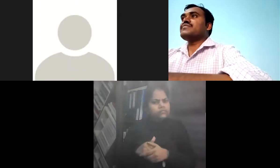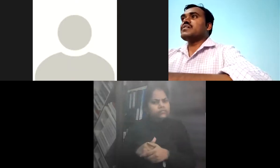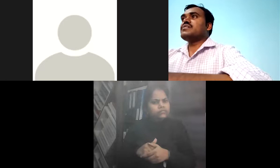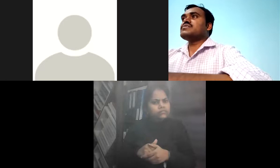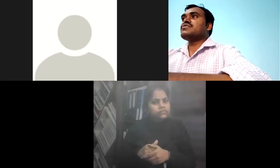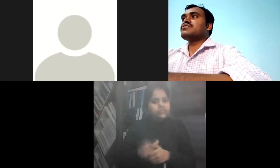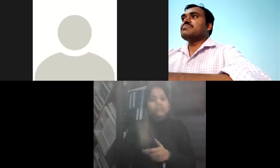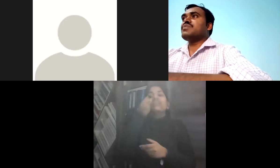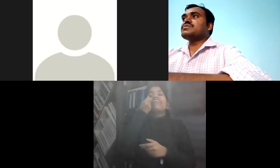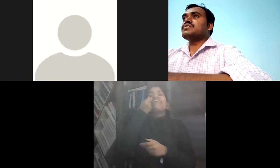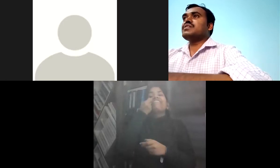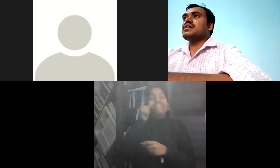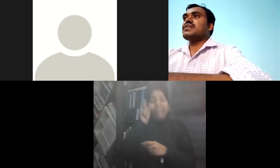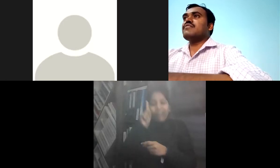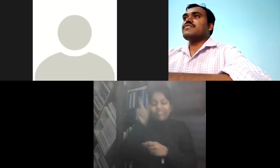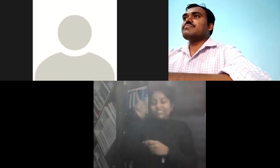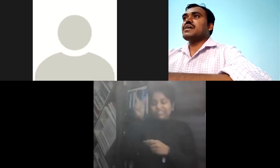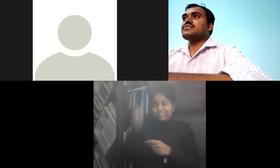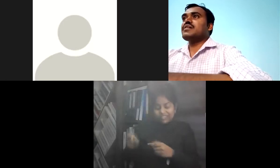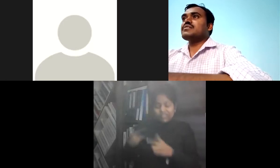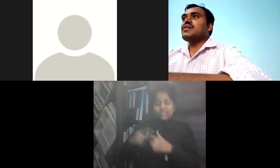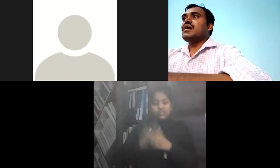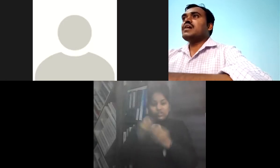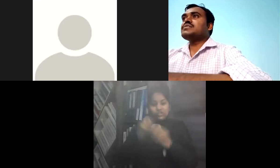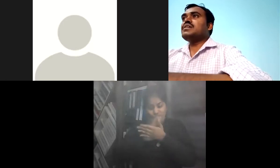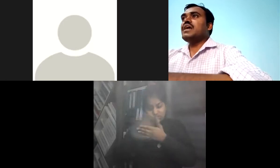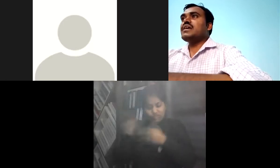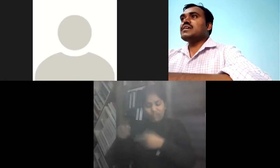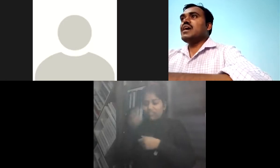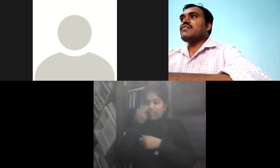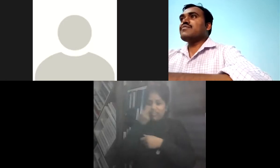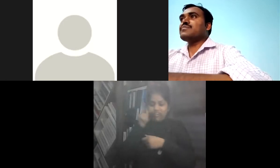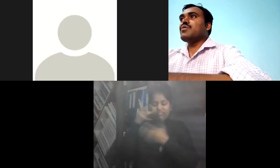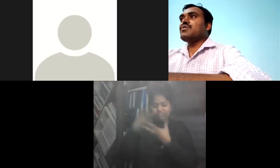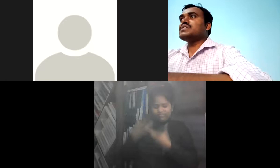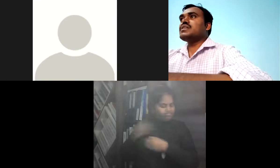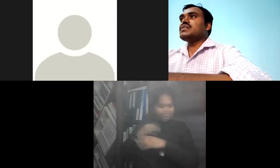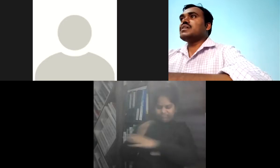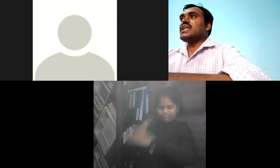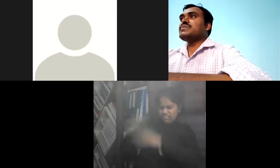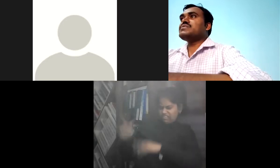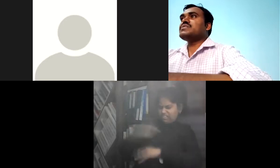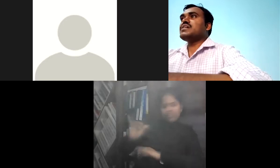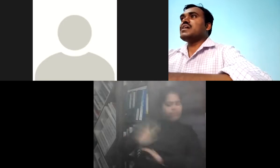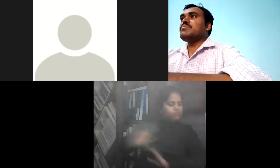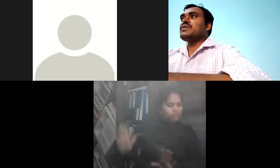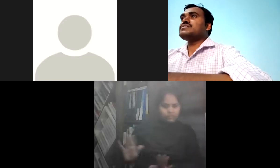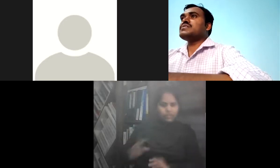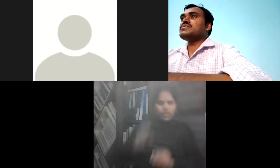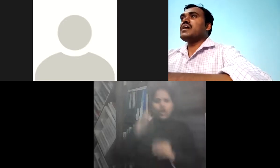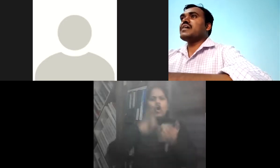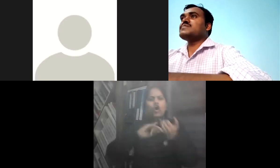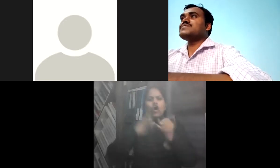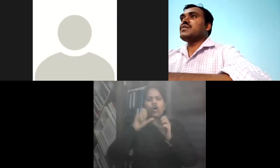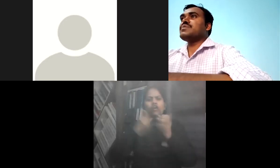father figures, John Bronsky and Alfred Matzerath. Oscar had cared for Poles, and he laments their helplessness